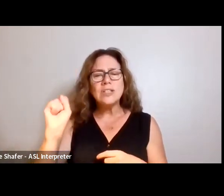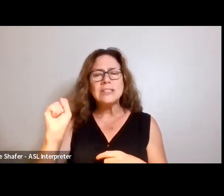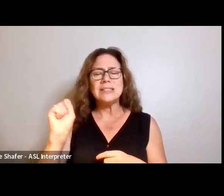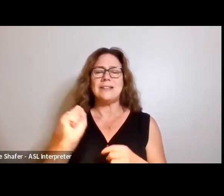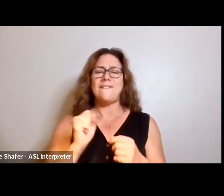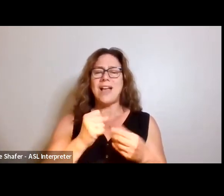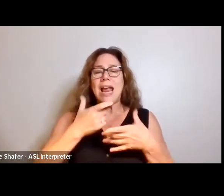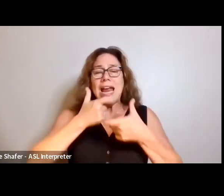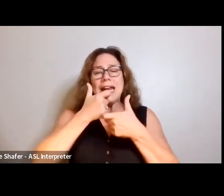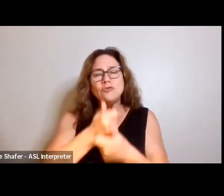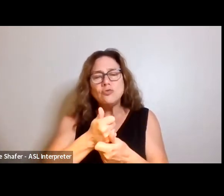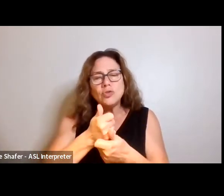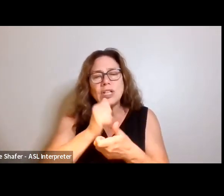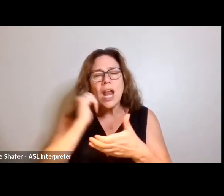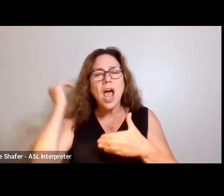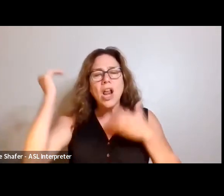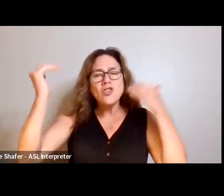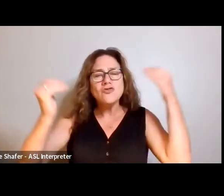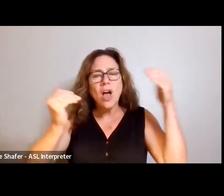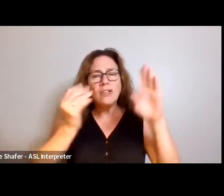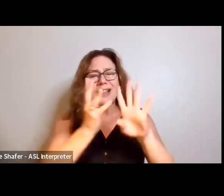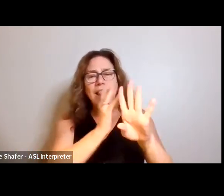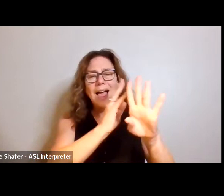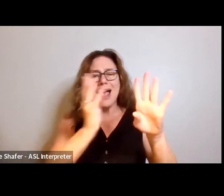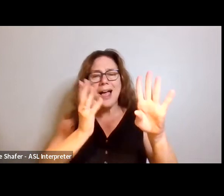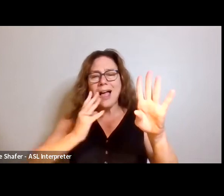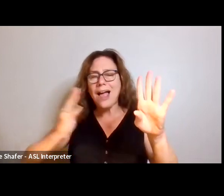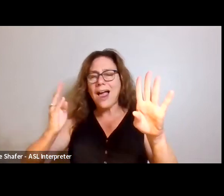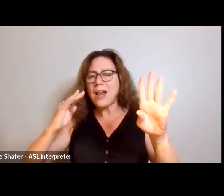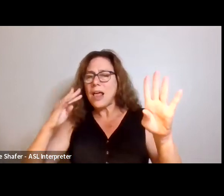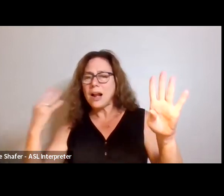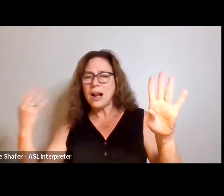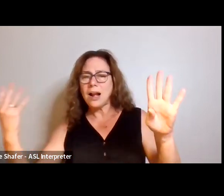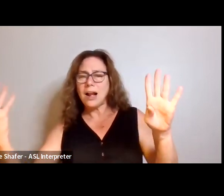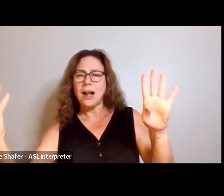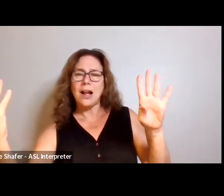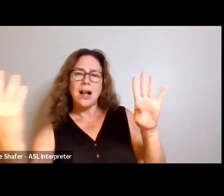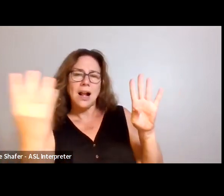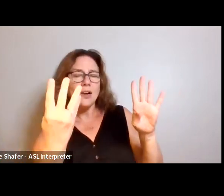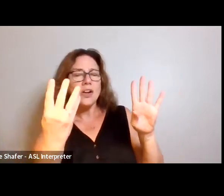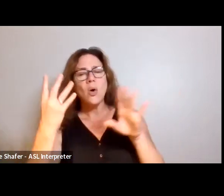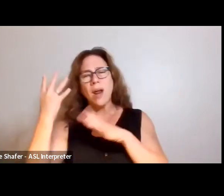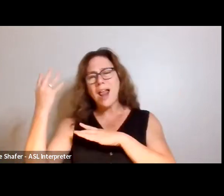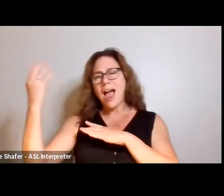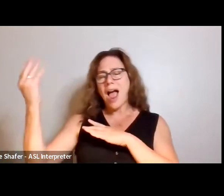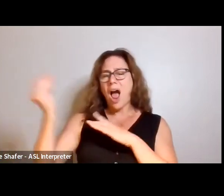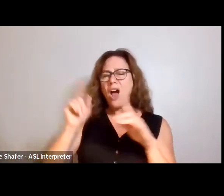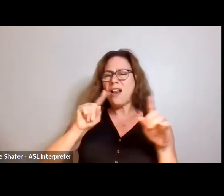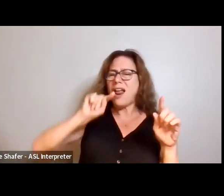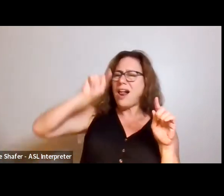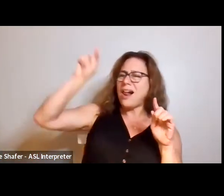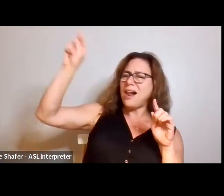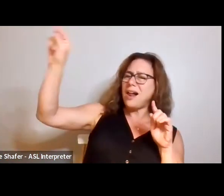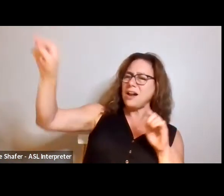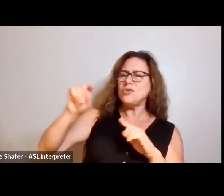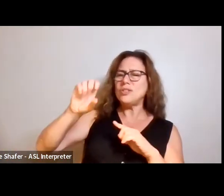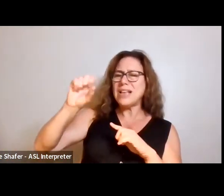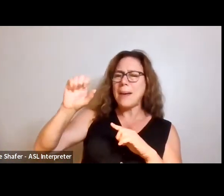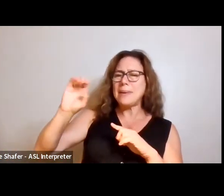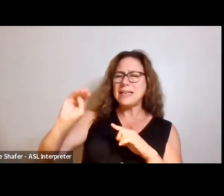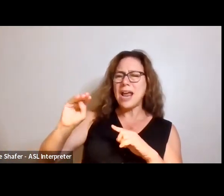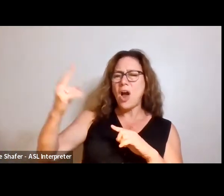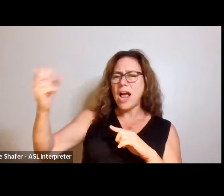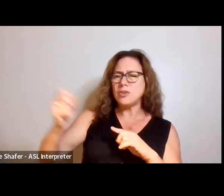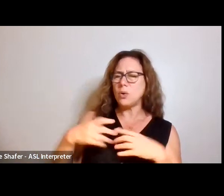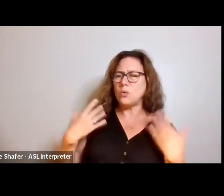extended lines that wrapped around in circles, expanding outwards towards the San Mateo High School basketball court, an astonishing sight